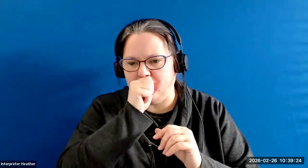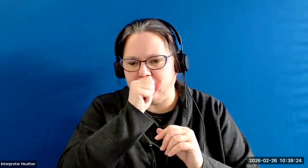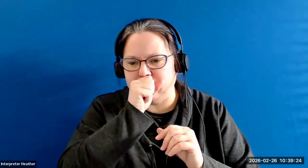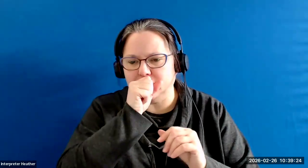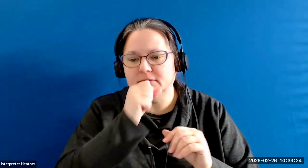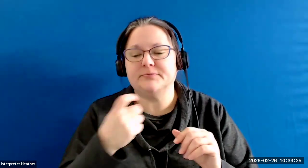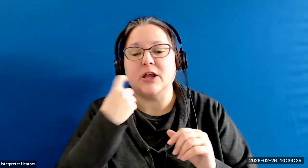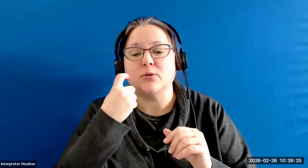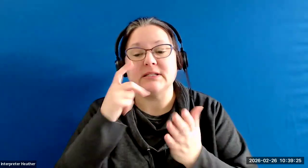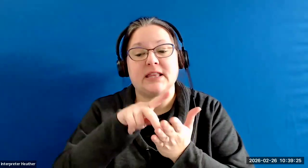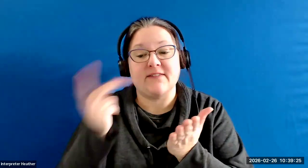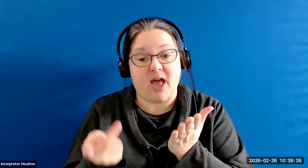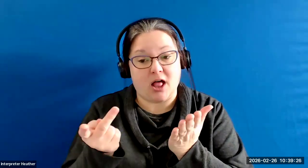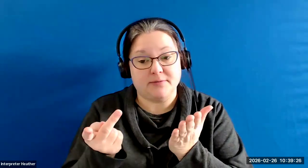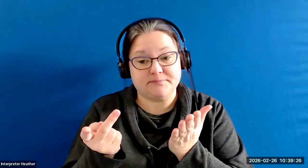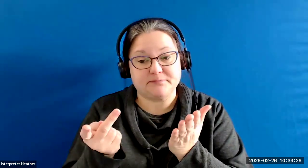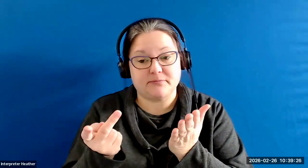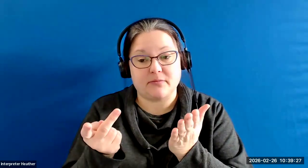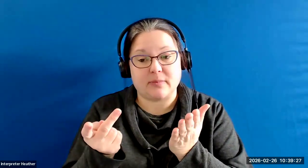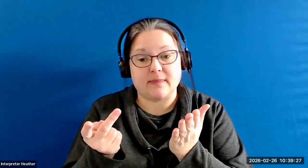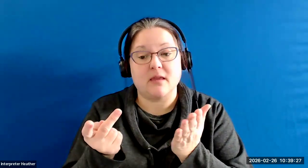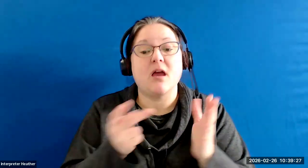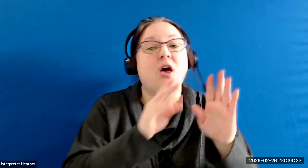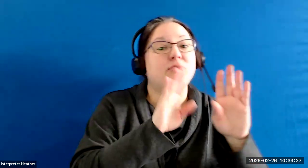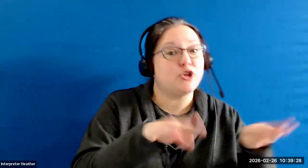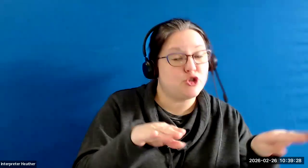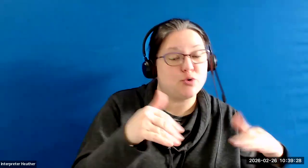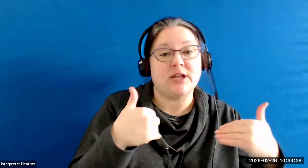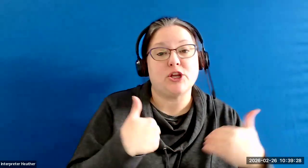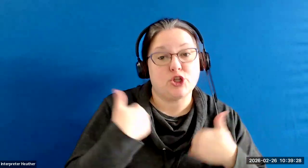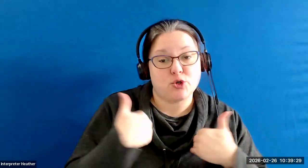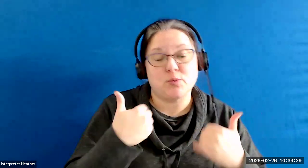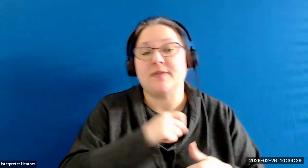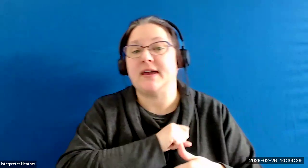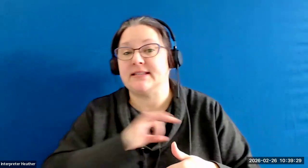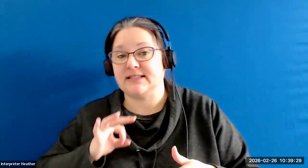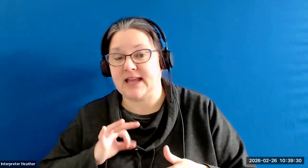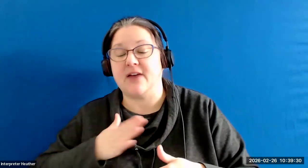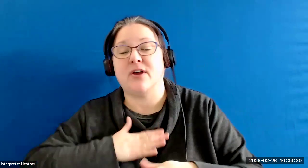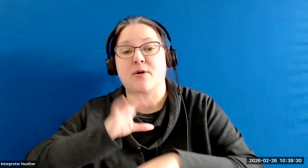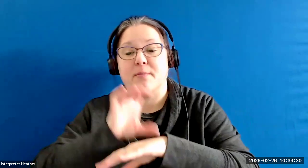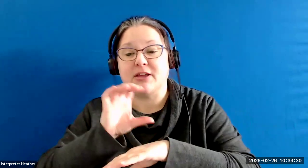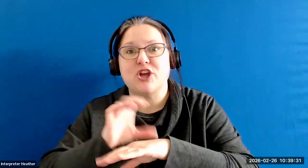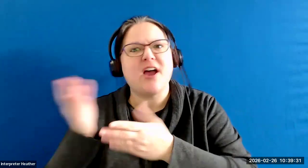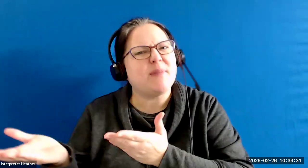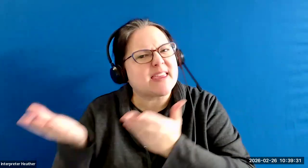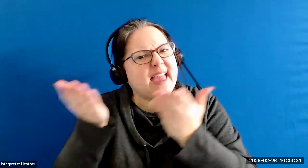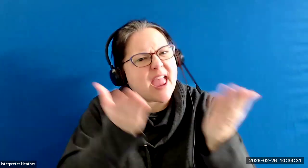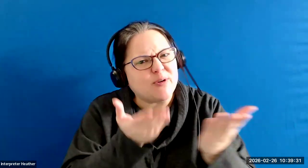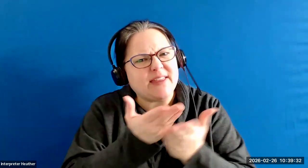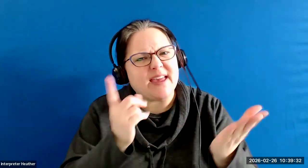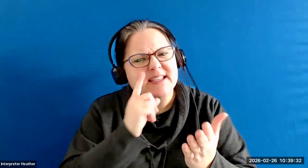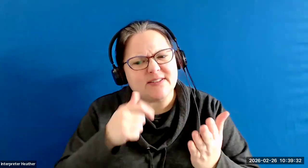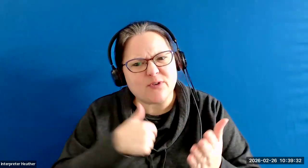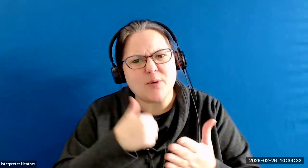recent fall. And the children, youth, and staff at my congregation have been carrying things for me and helping me